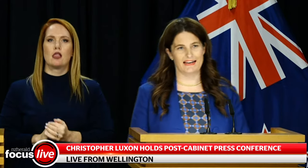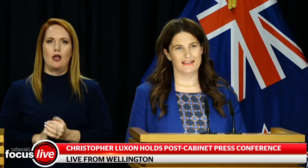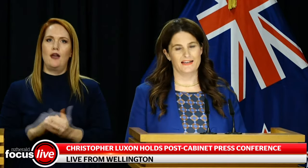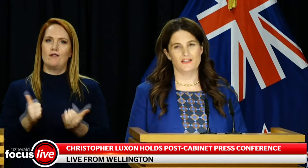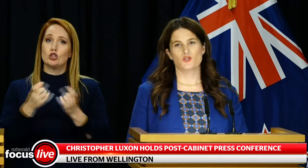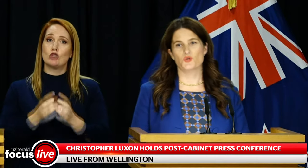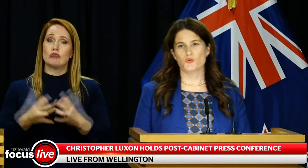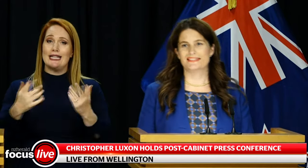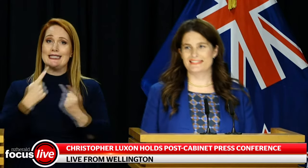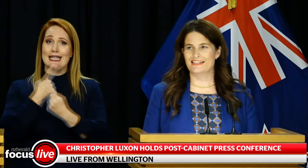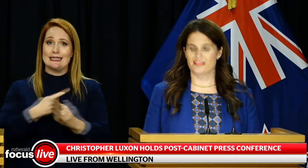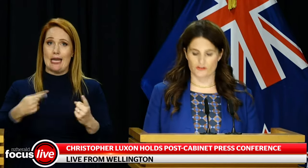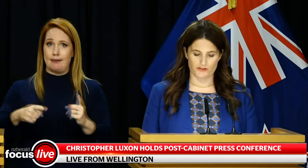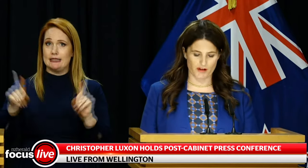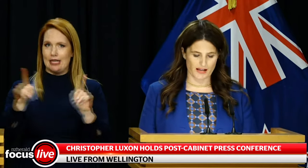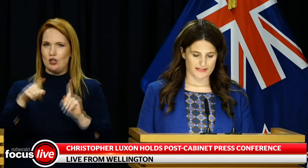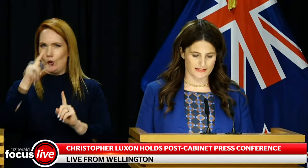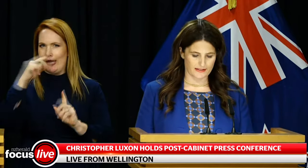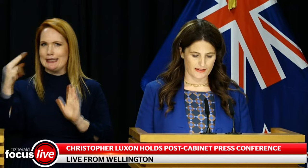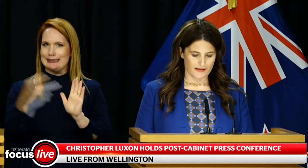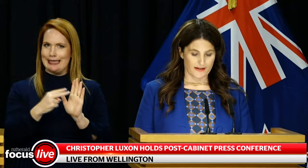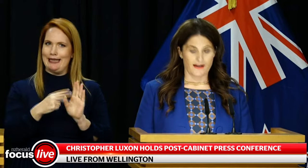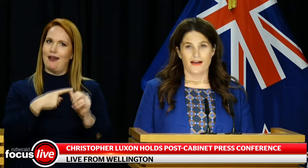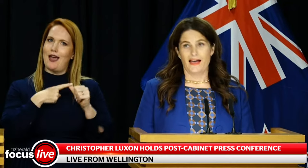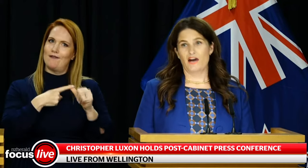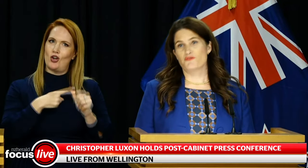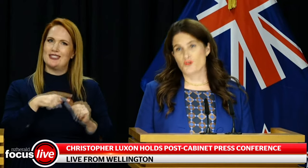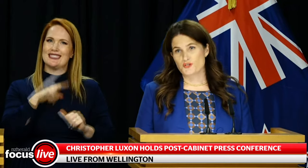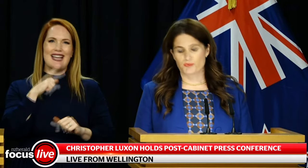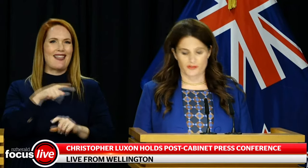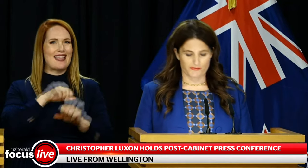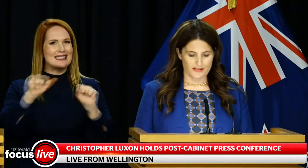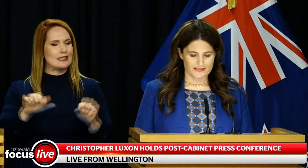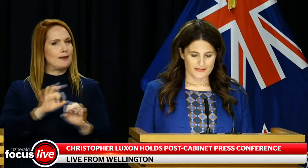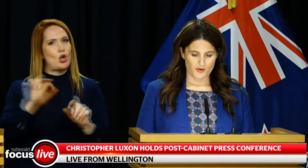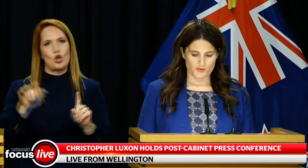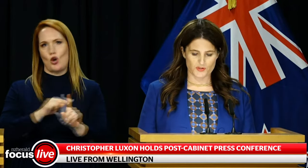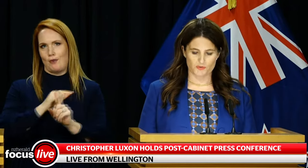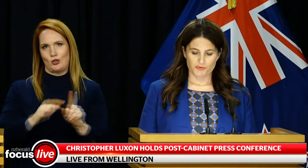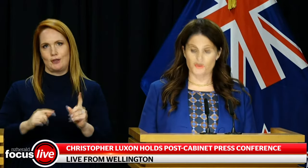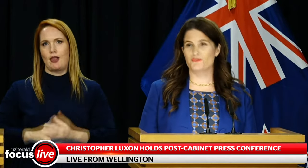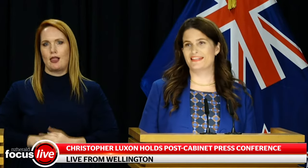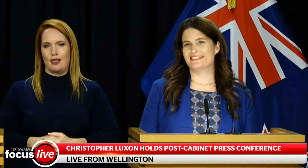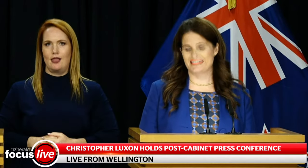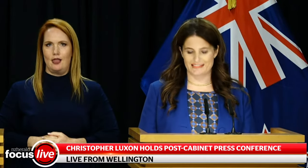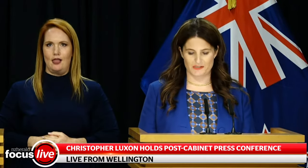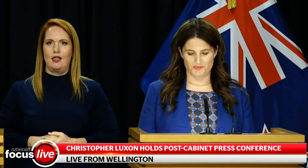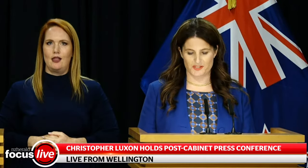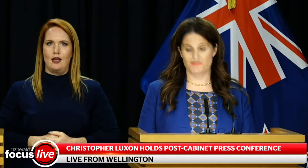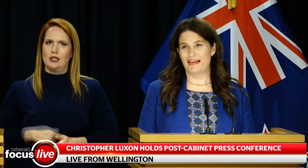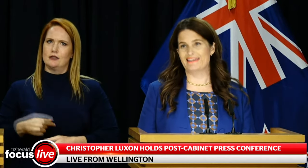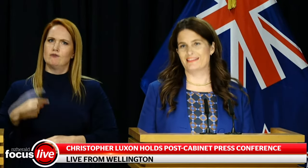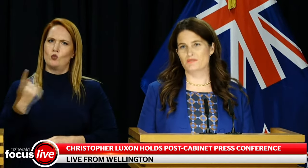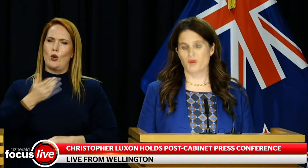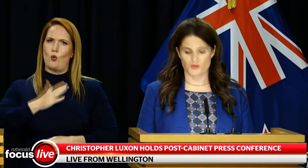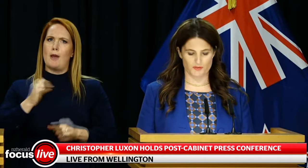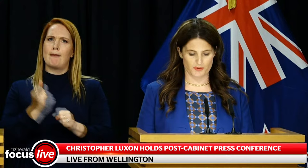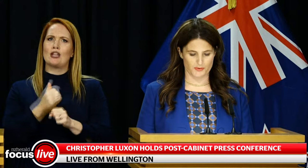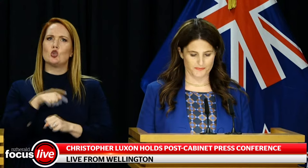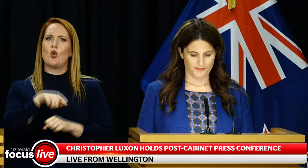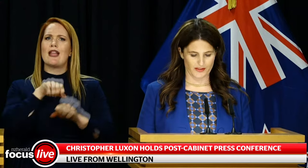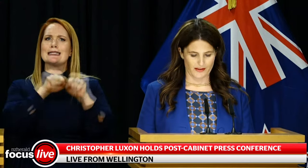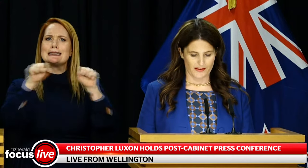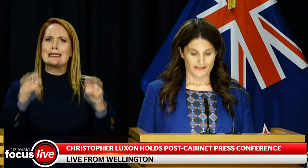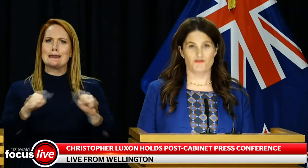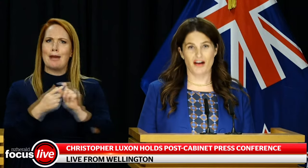statement today so you can see their advice. Our first preference was to improve their systems to make this